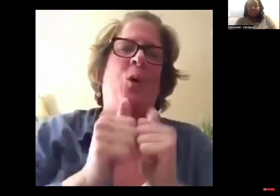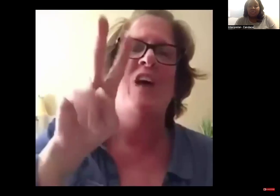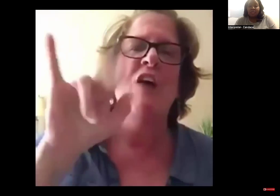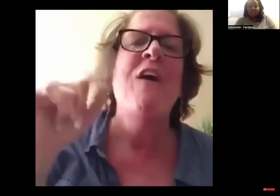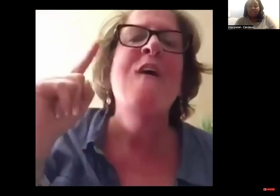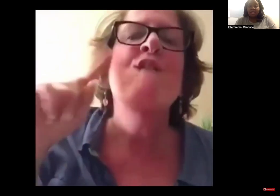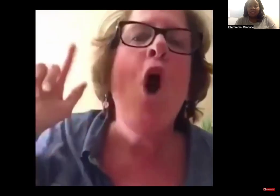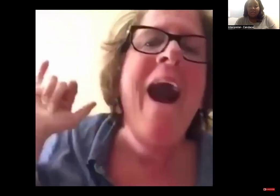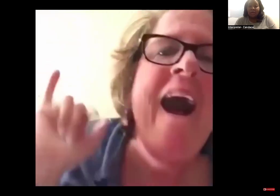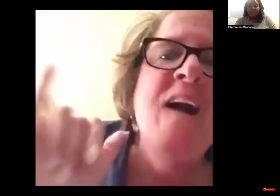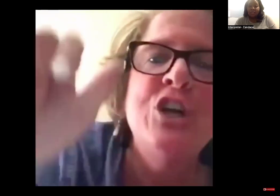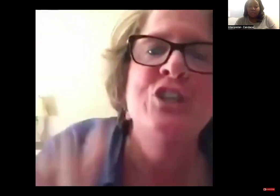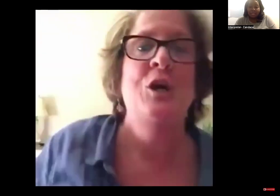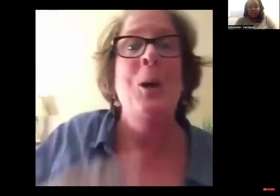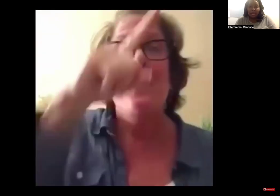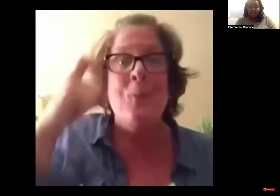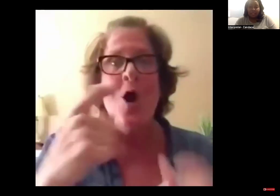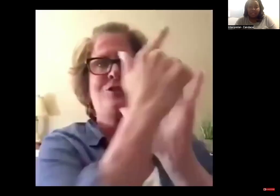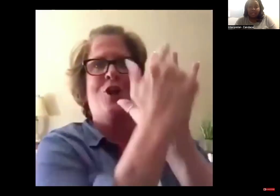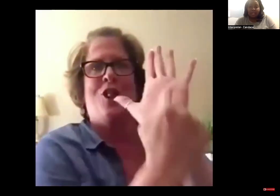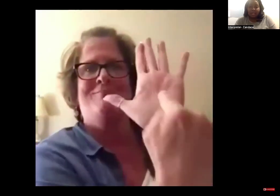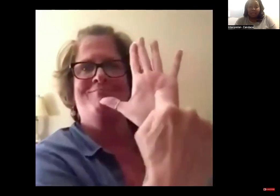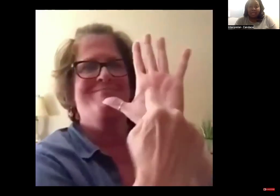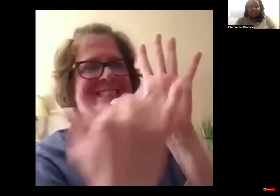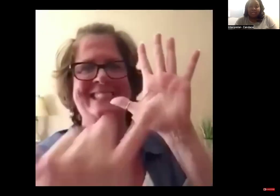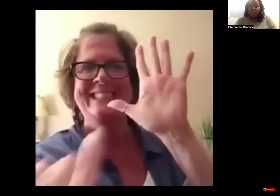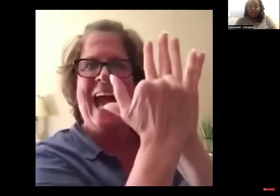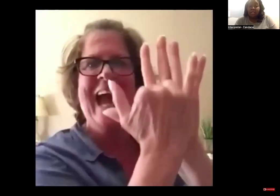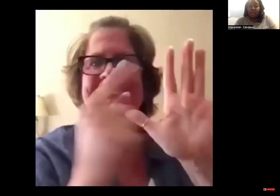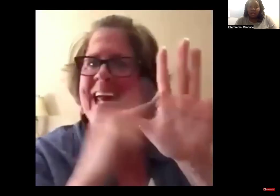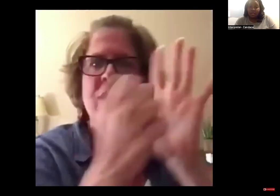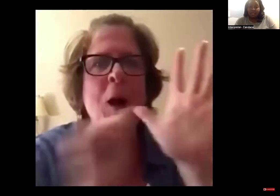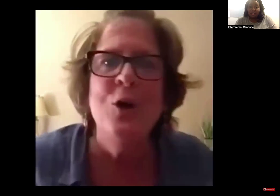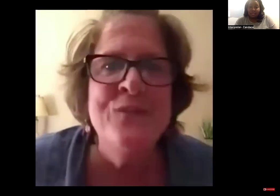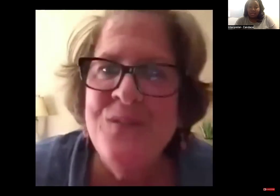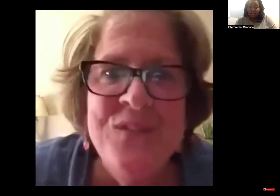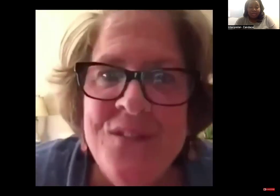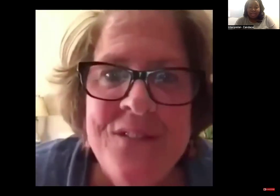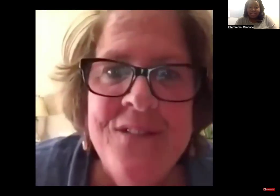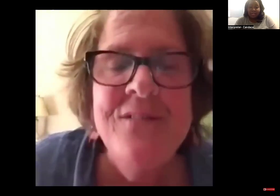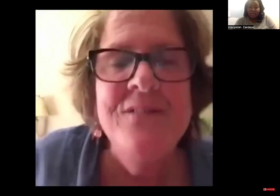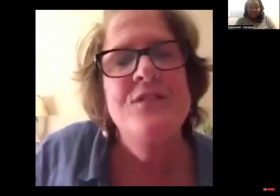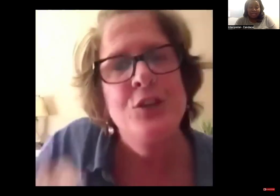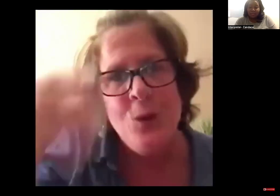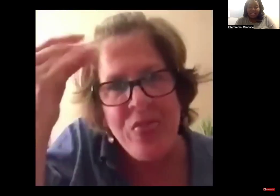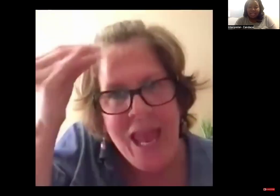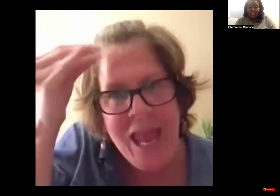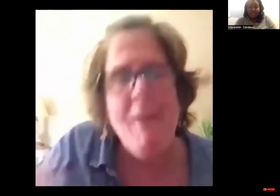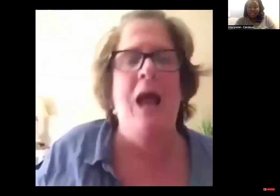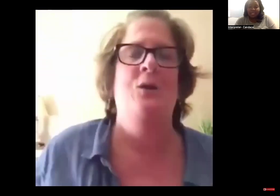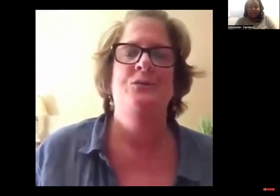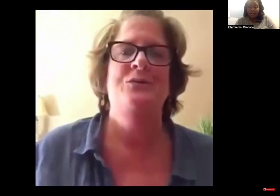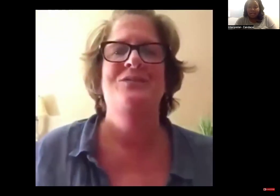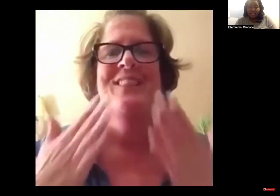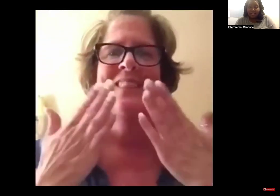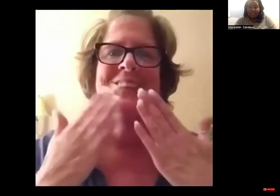We need to do something as a VRI for the rest of our lives because of this one law. We can't do anything. We can't do